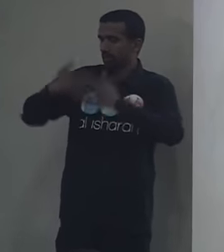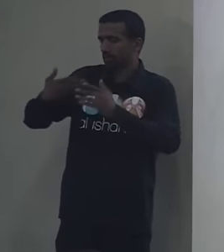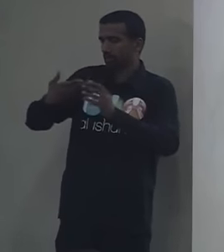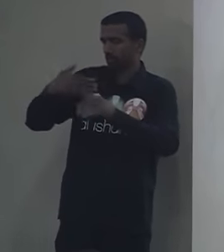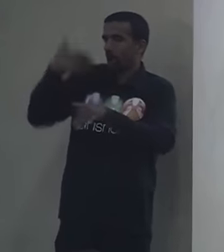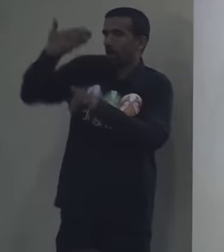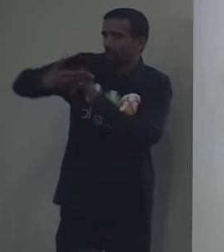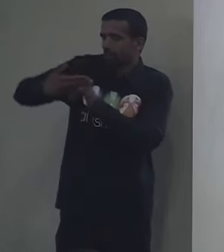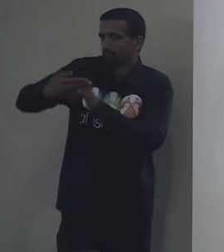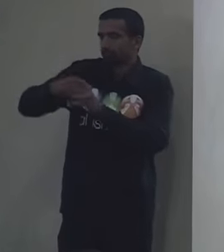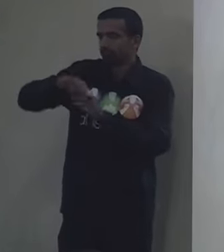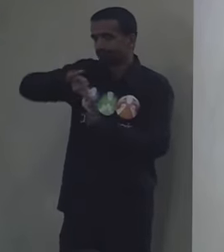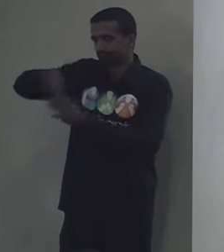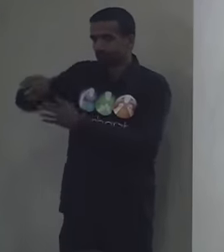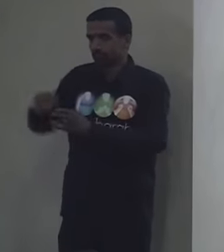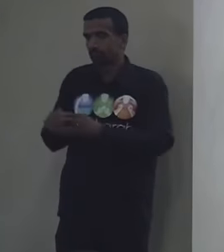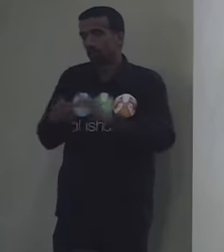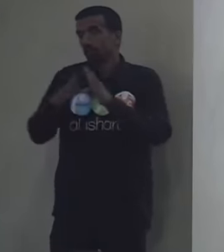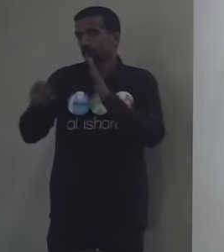countryside somewhere and you see smoke,